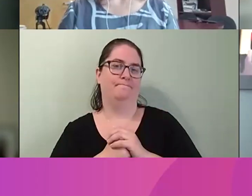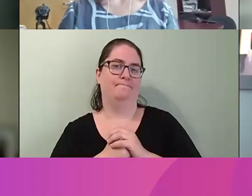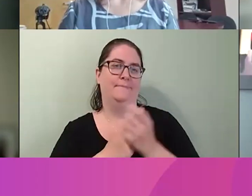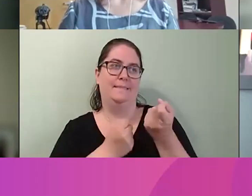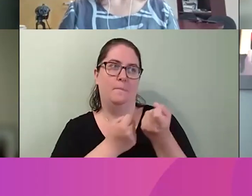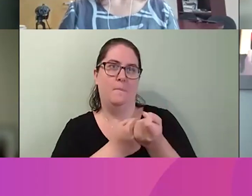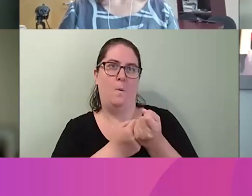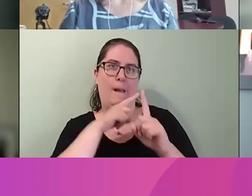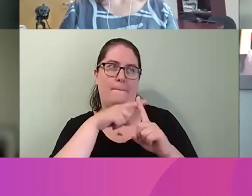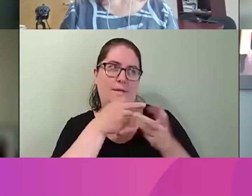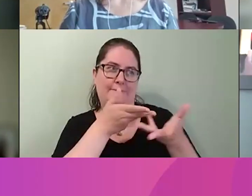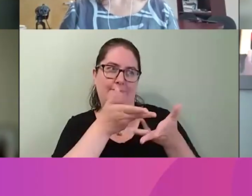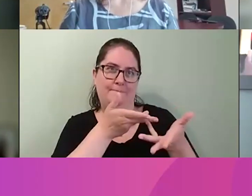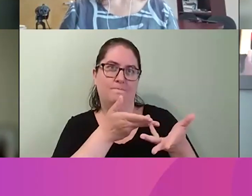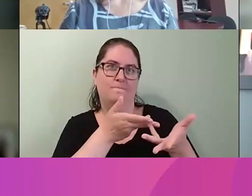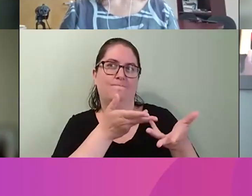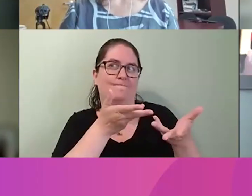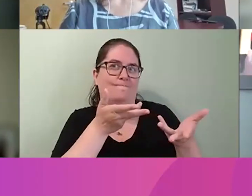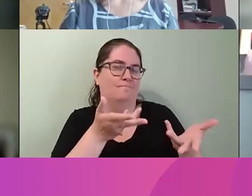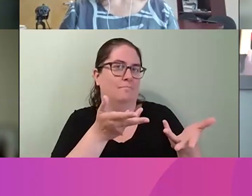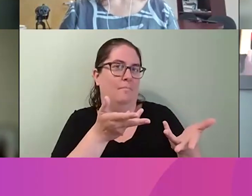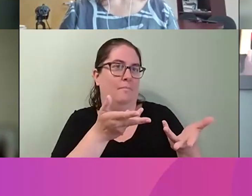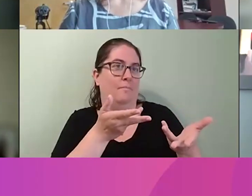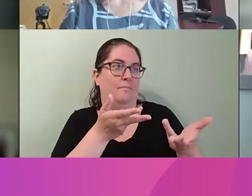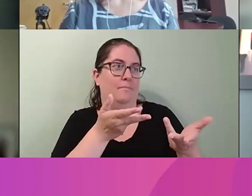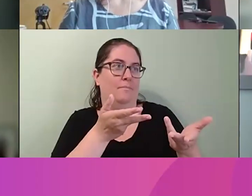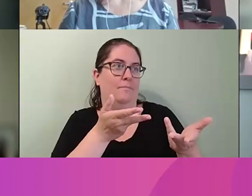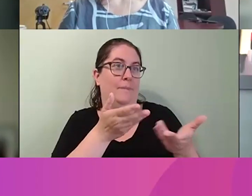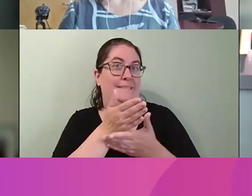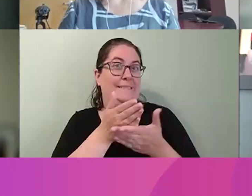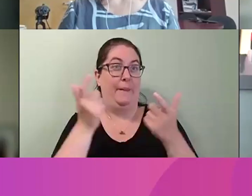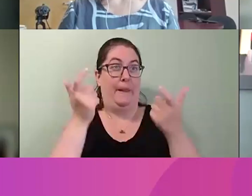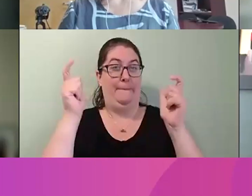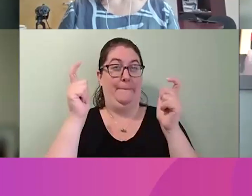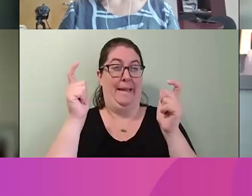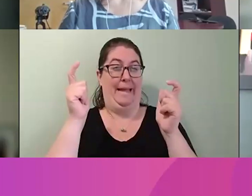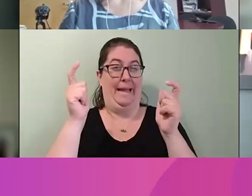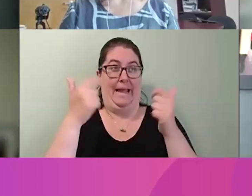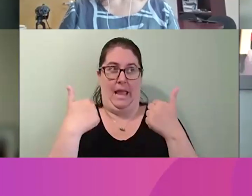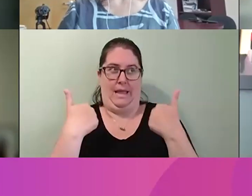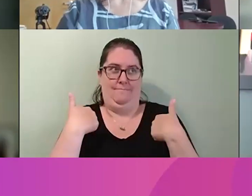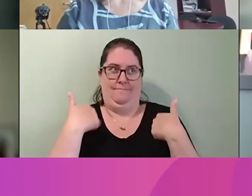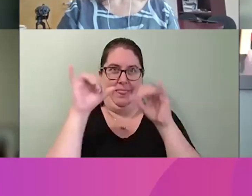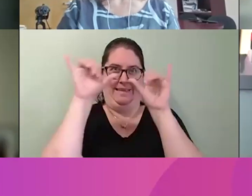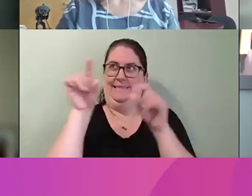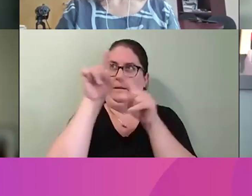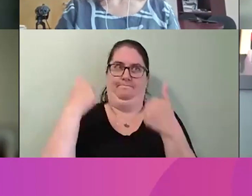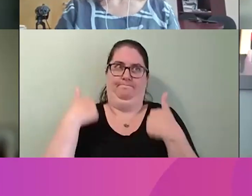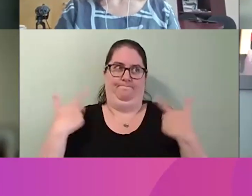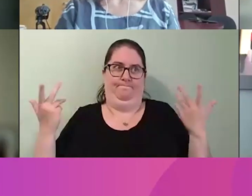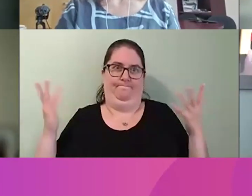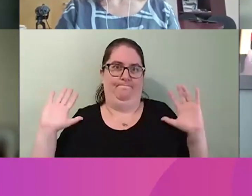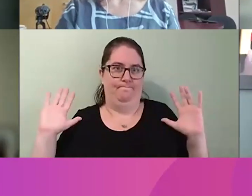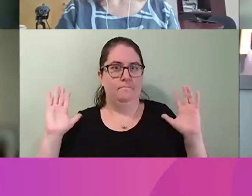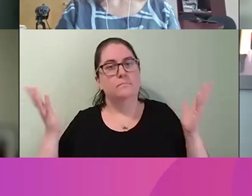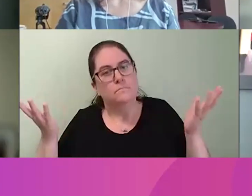and encouraging through processes, we weren't able to address some of the larger like structural barriers that women encountered. So there